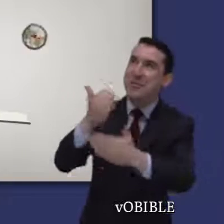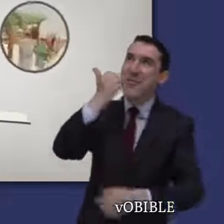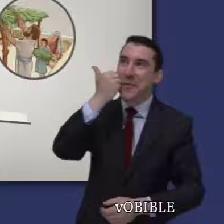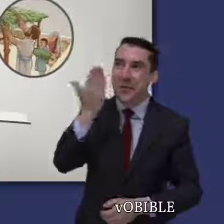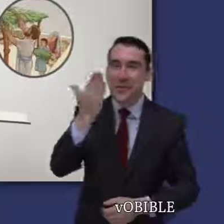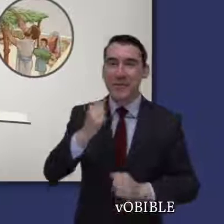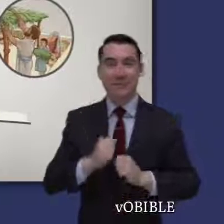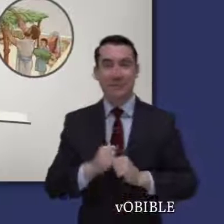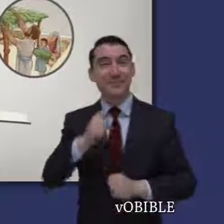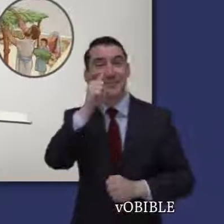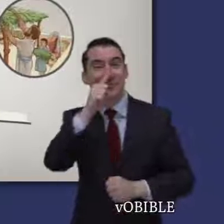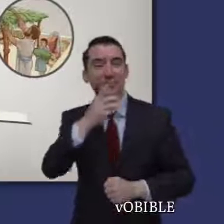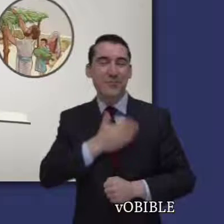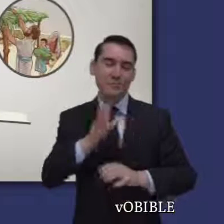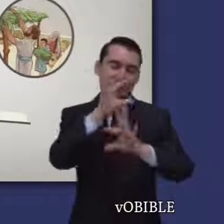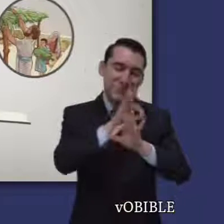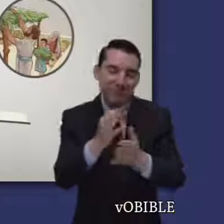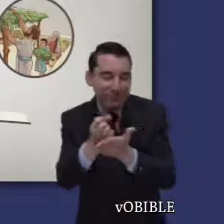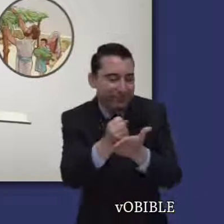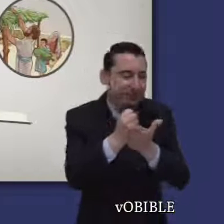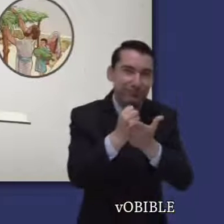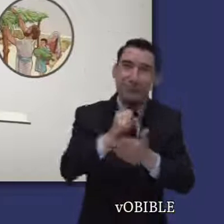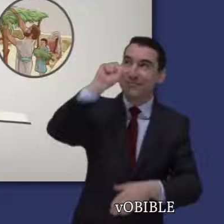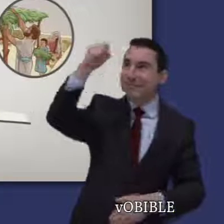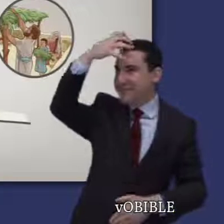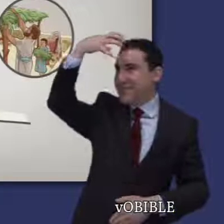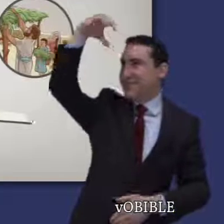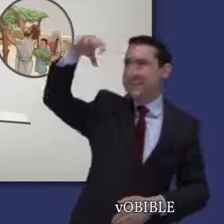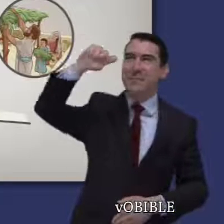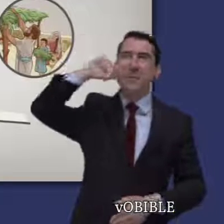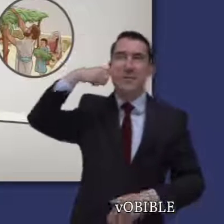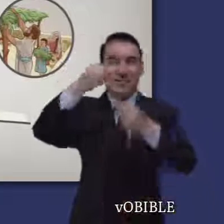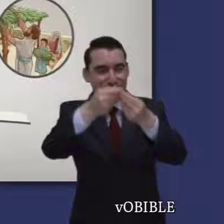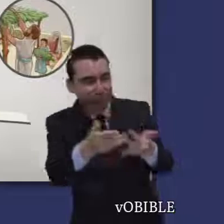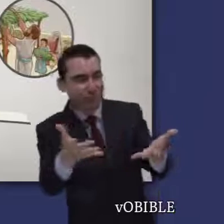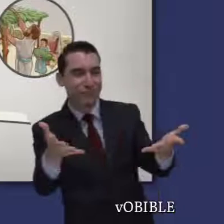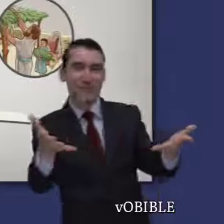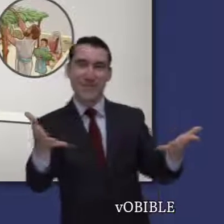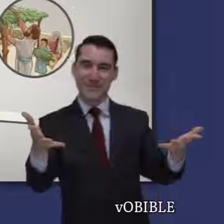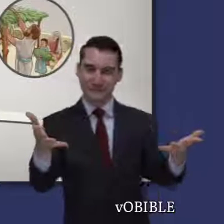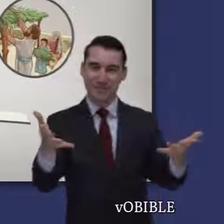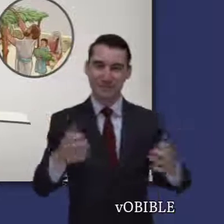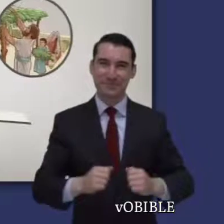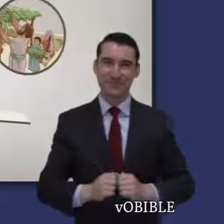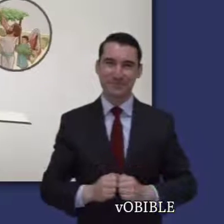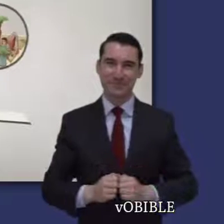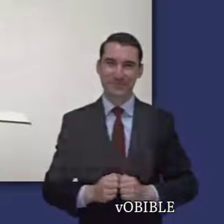word, and how Jehovah provides comfort for all who seek peace and salvation under His kingdom.